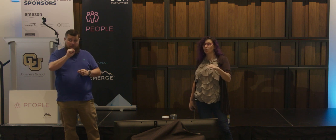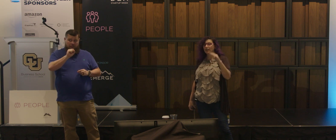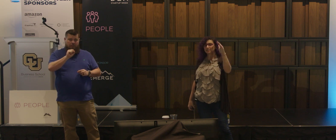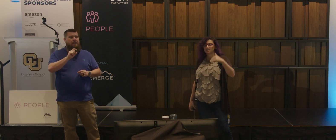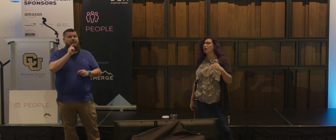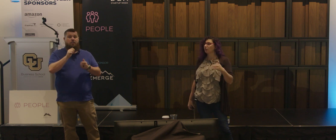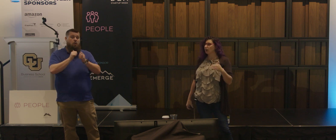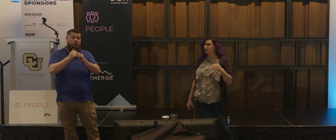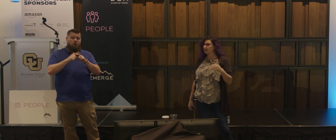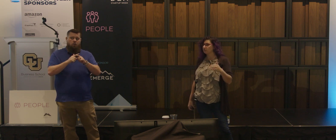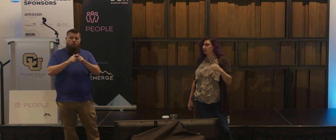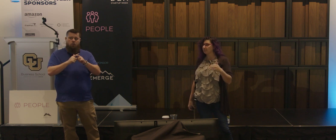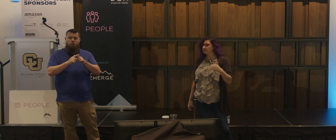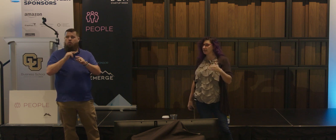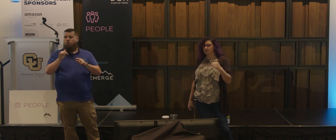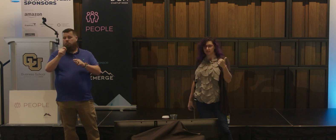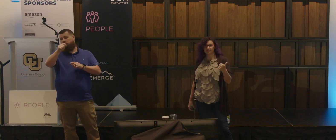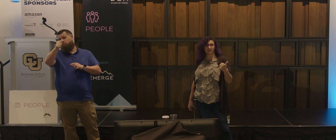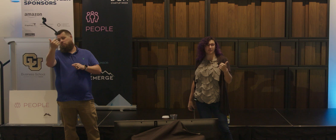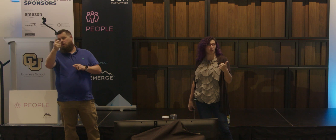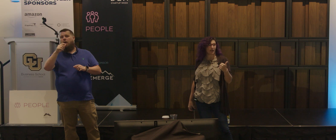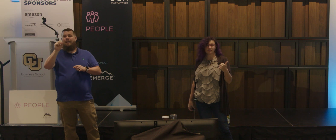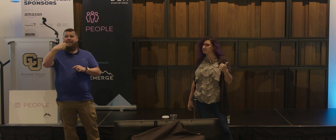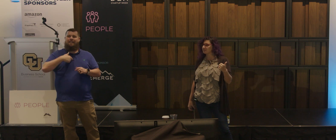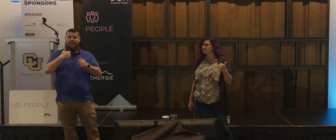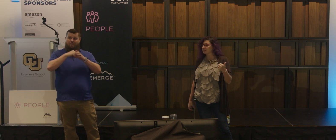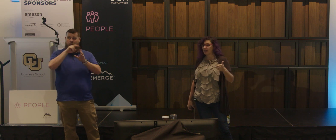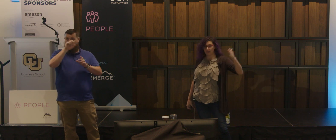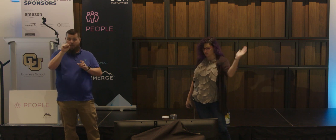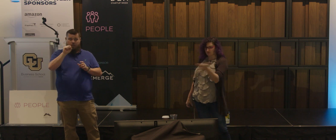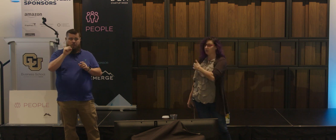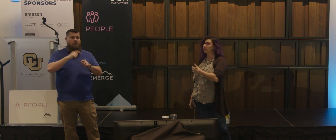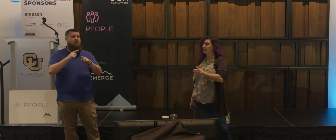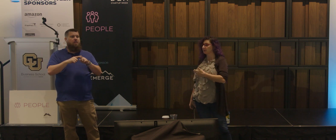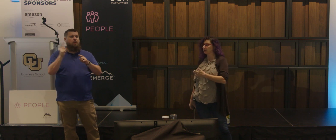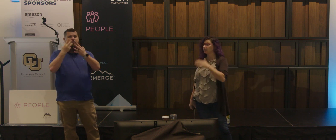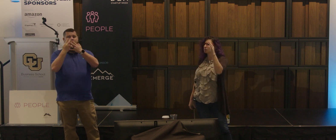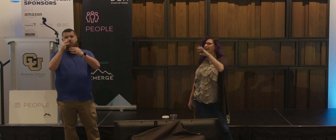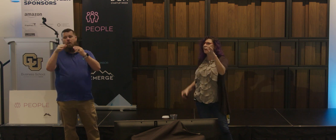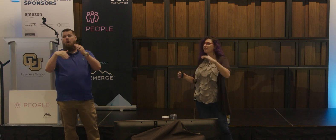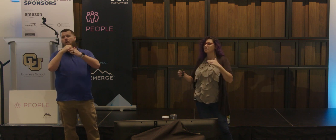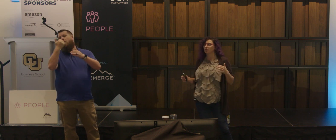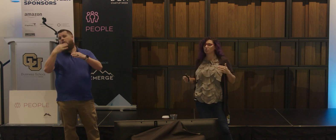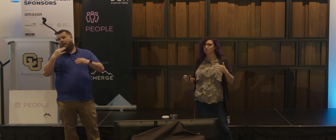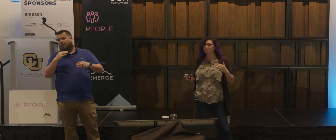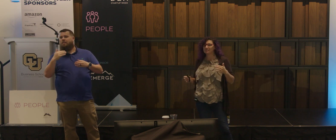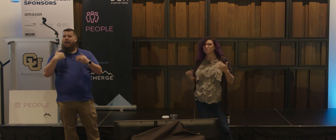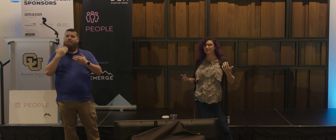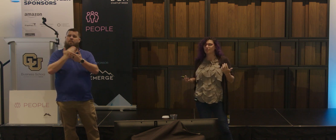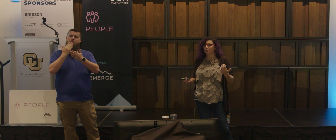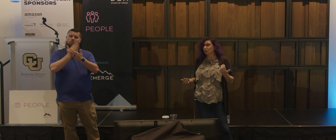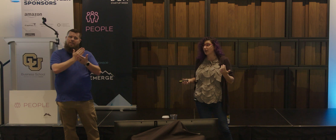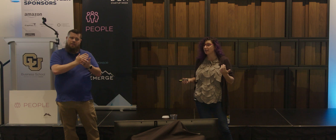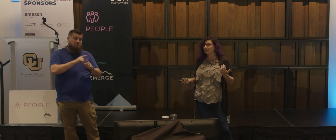is there a way to toggle that automated form that says, yes, I live in the US, and then just filter out every other candidate? So kind of have some of those